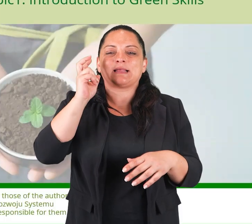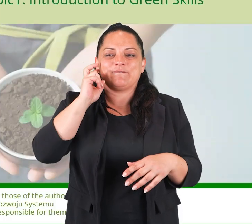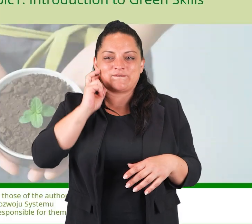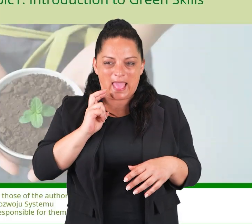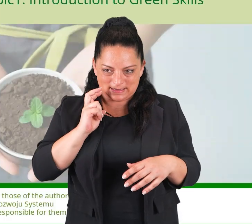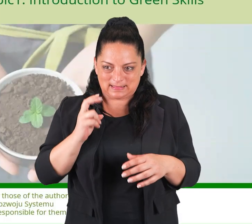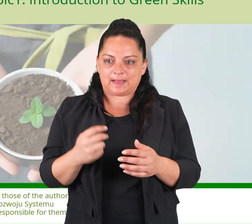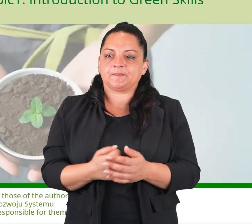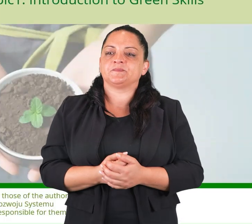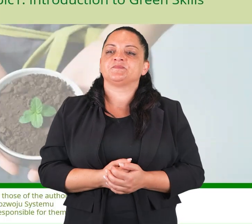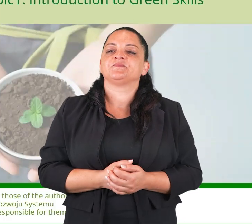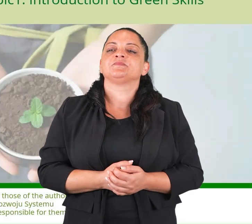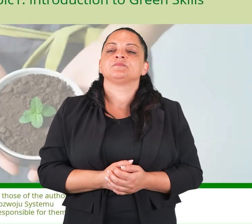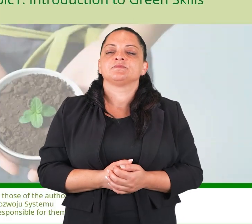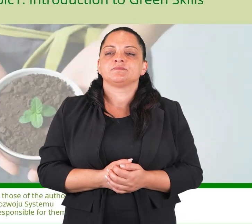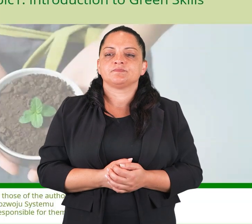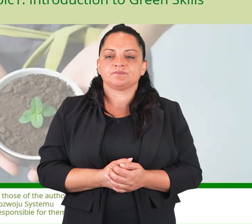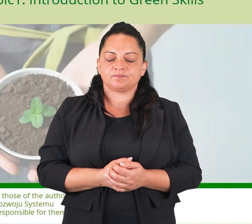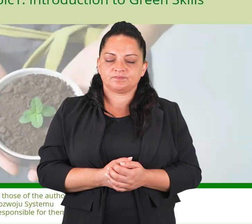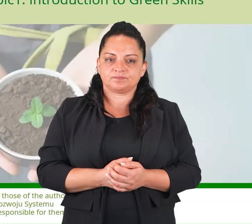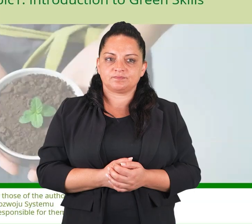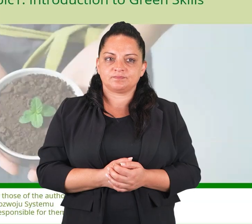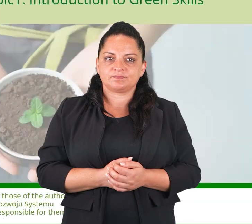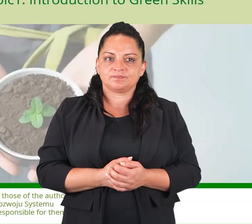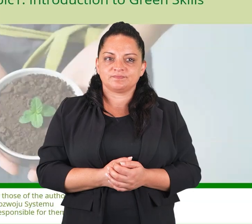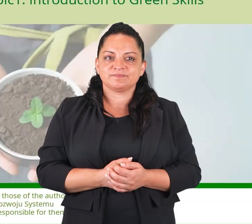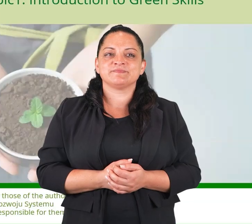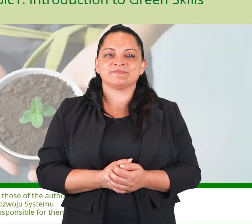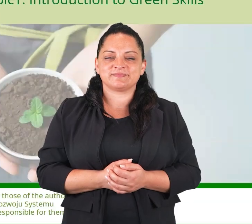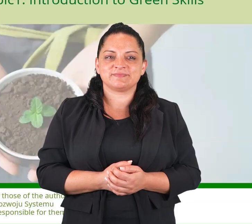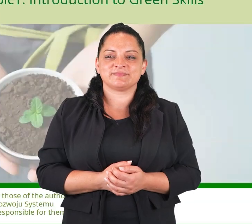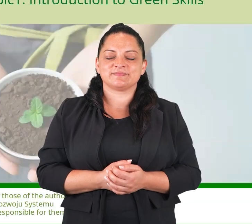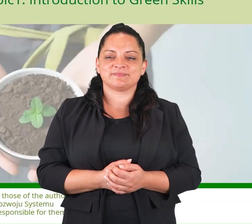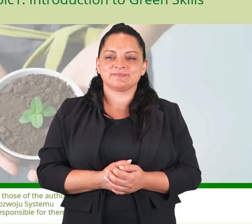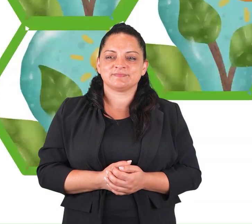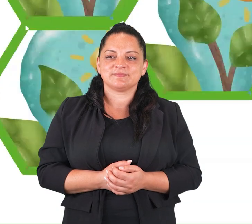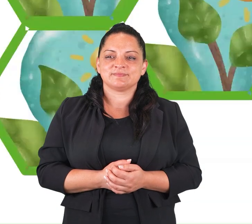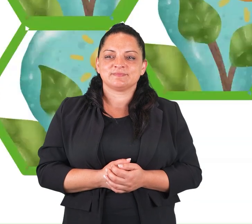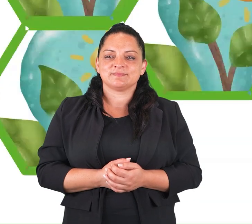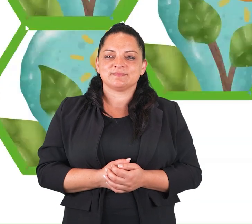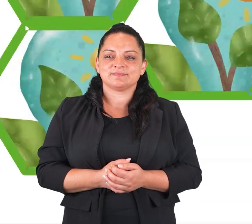And today's topic is Introduction to Green Skills.